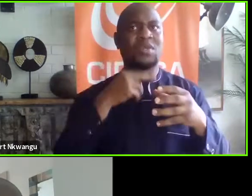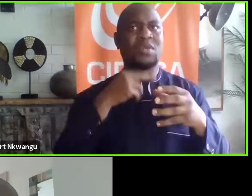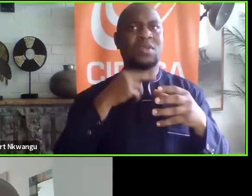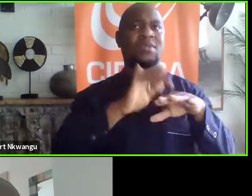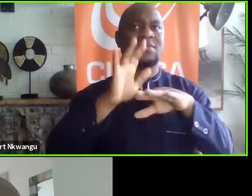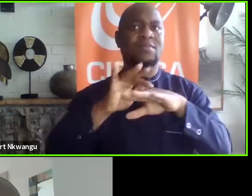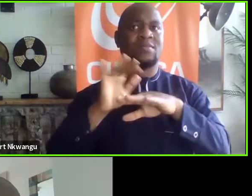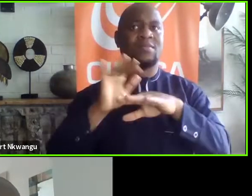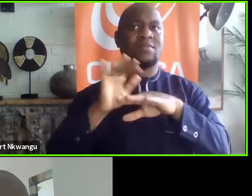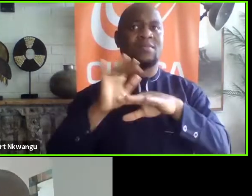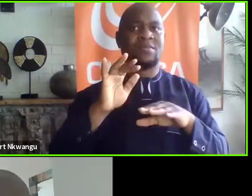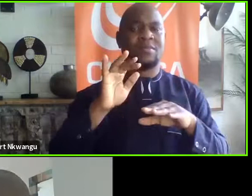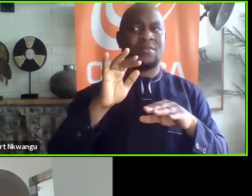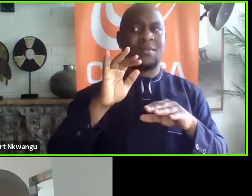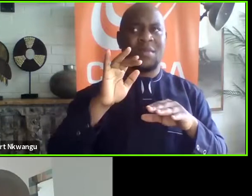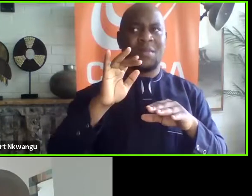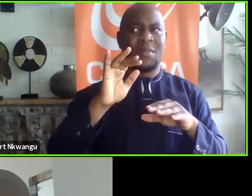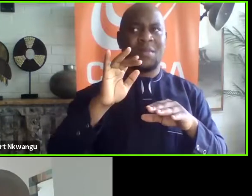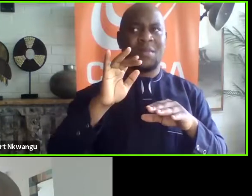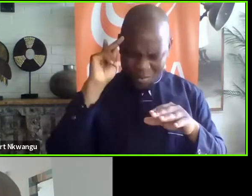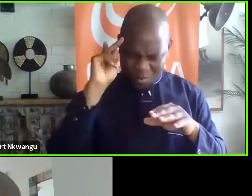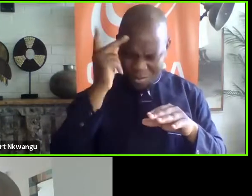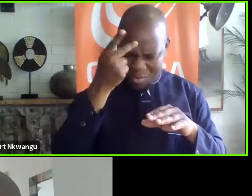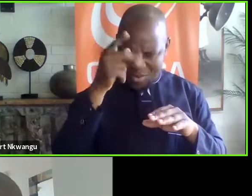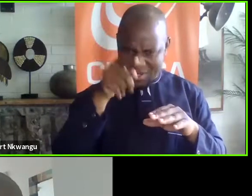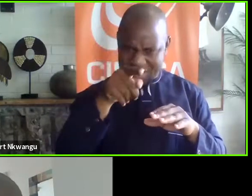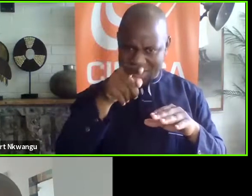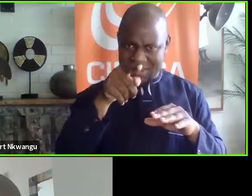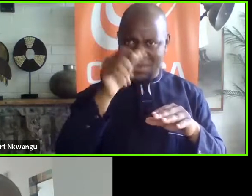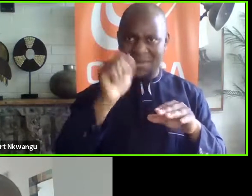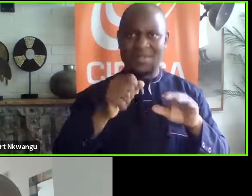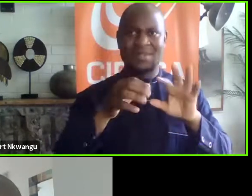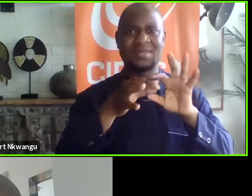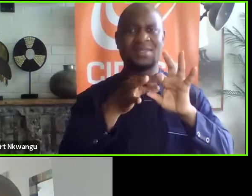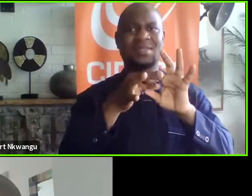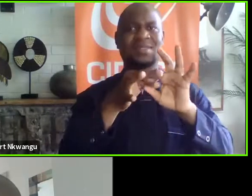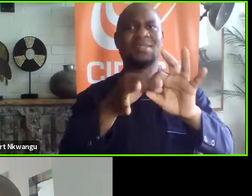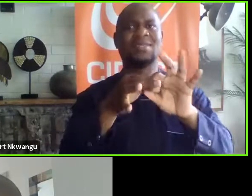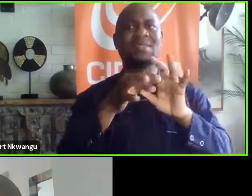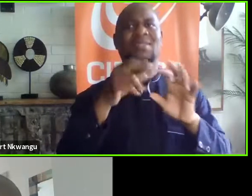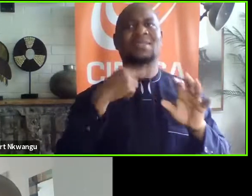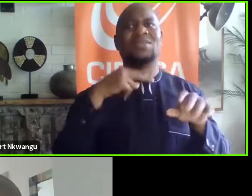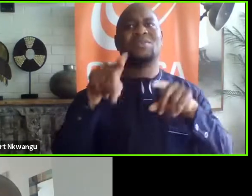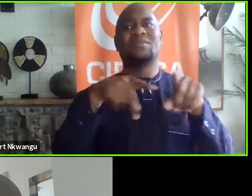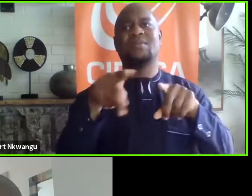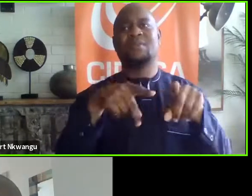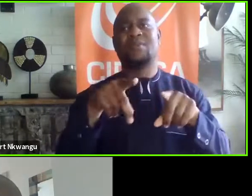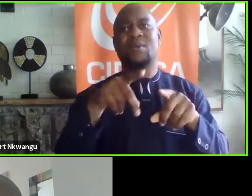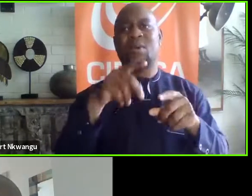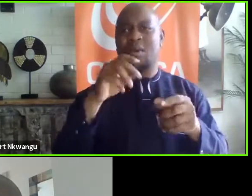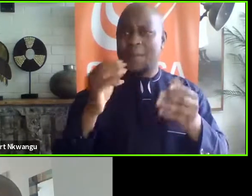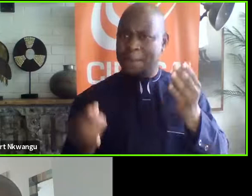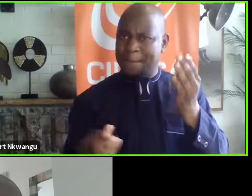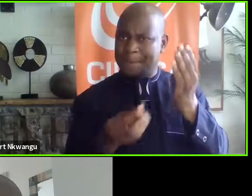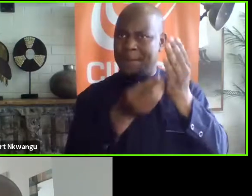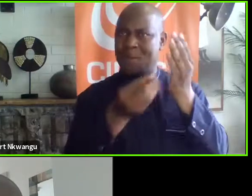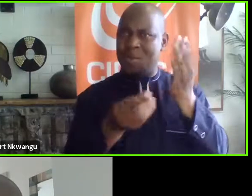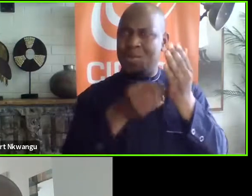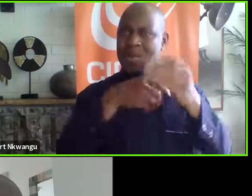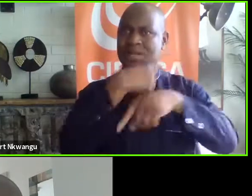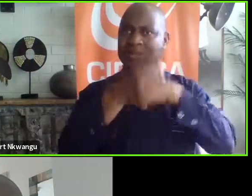Therefore, different groups need to be sensitized, different agencies. We believe that the policy itself